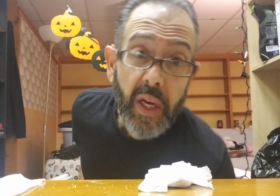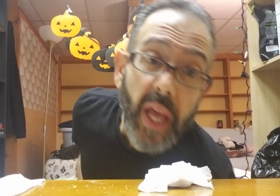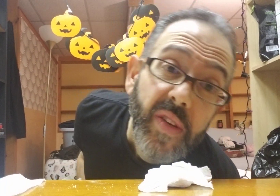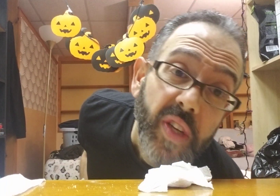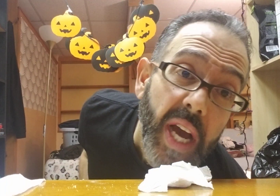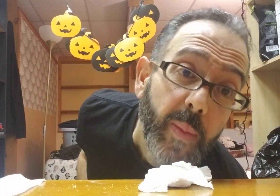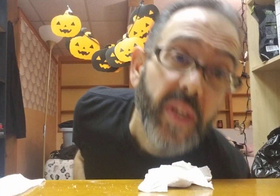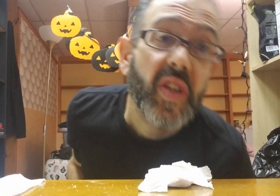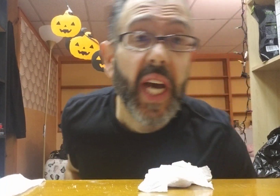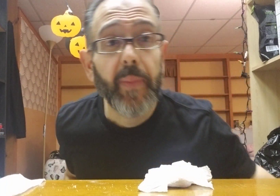Last time we stopped,